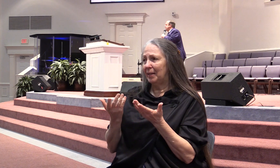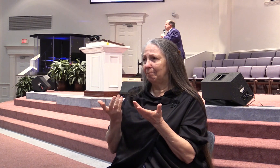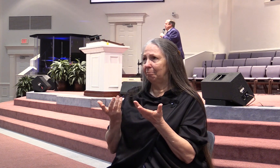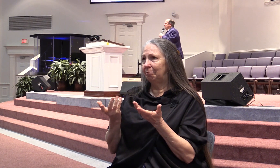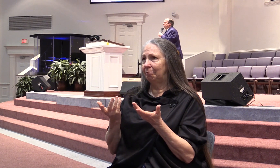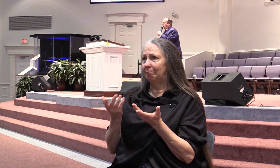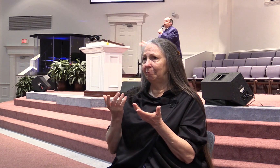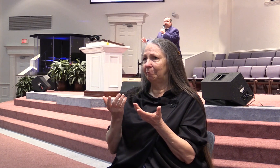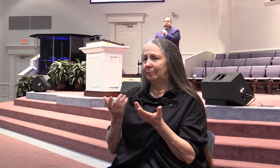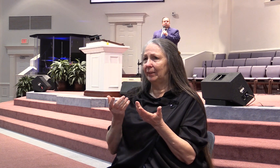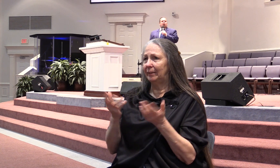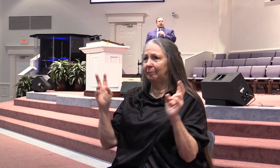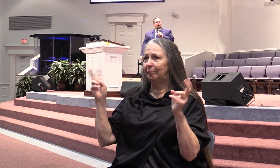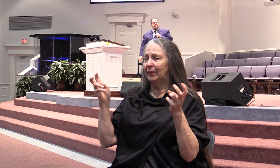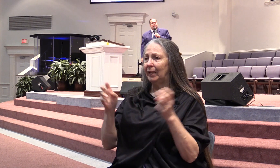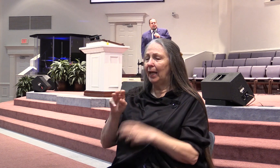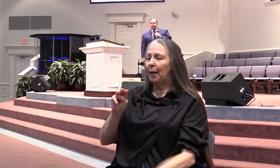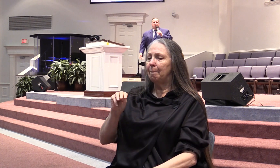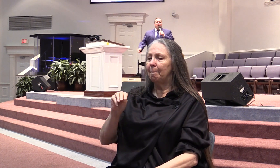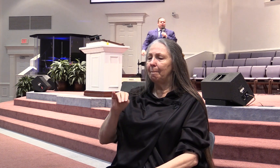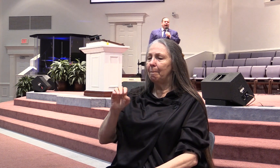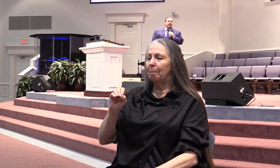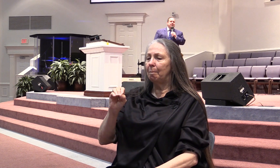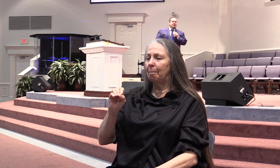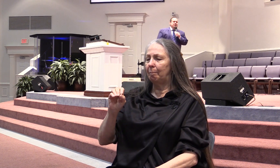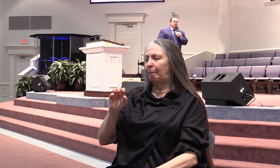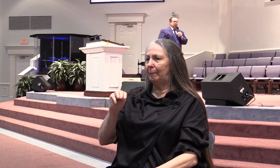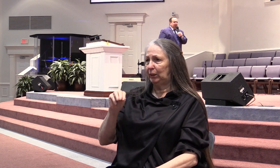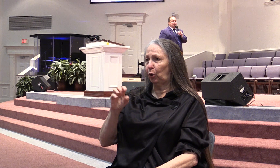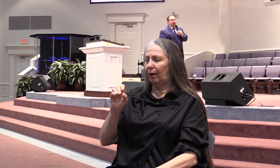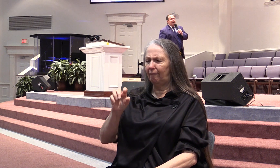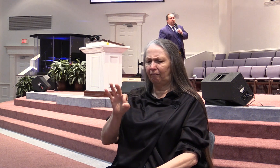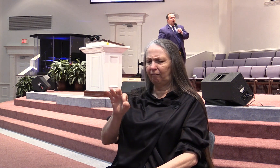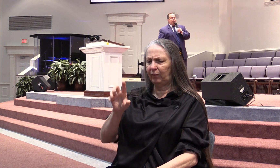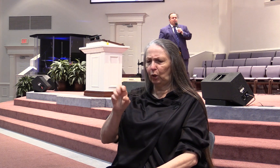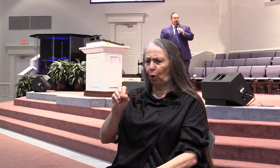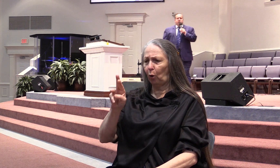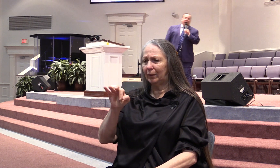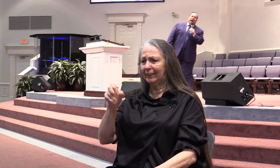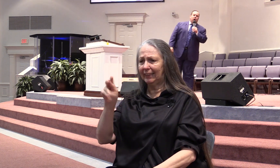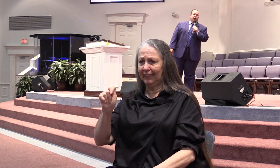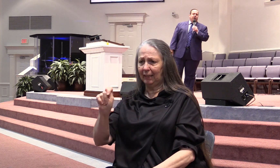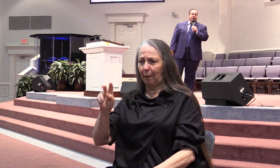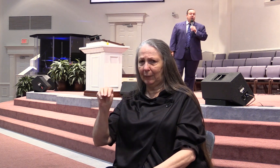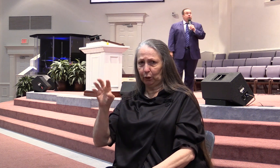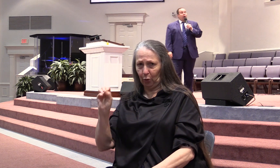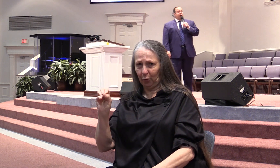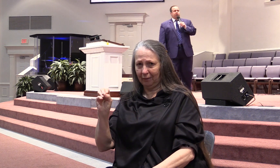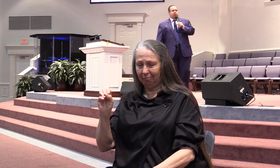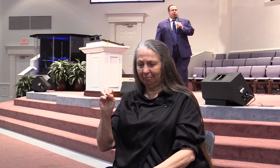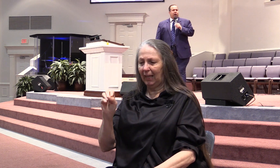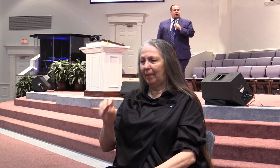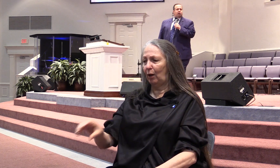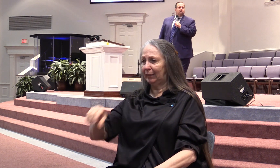likely, called Florissant, Missouri. Ain't nobody heard of that. 6 miles down the road from a place you have heard of,